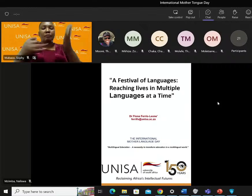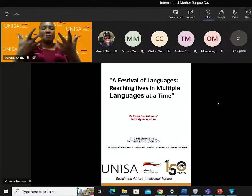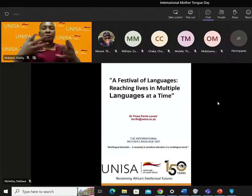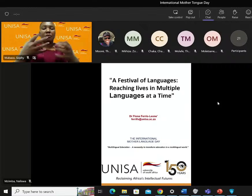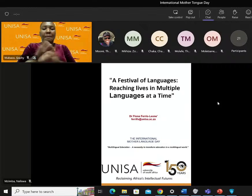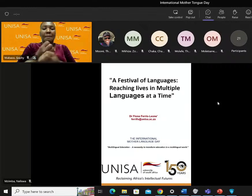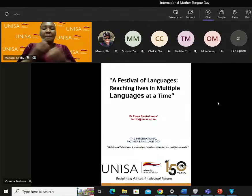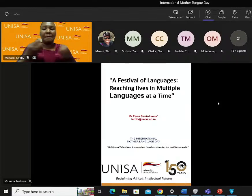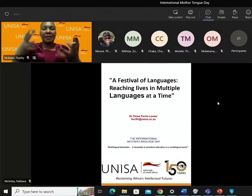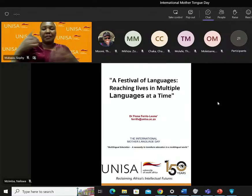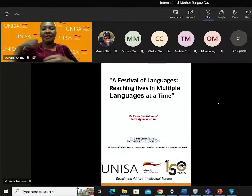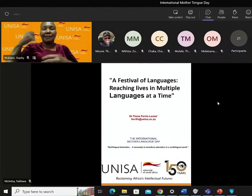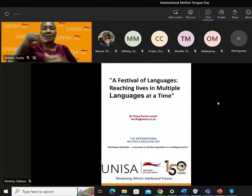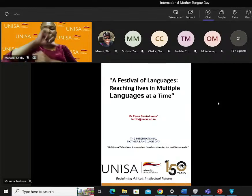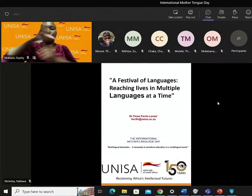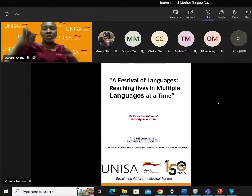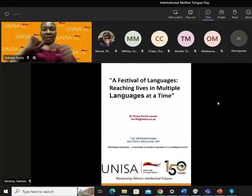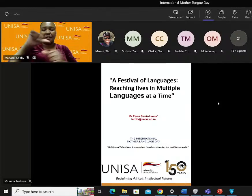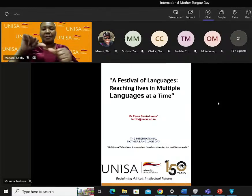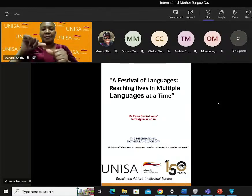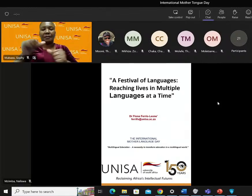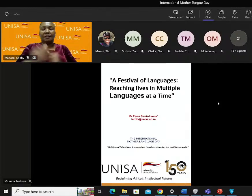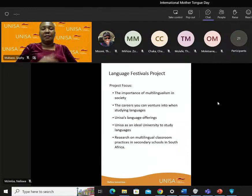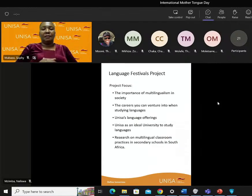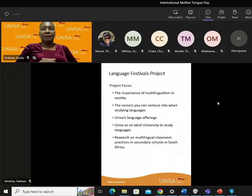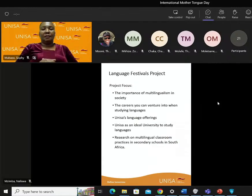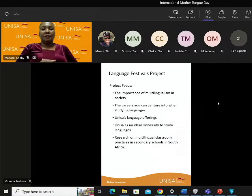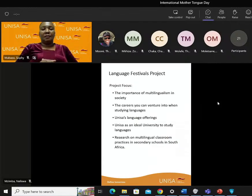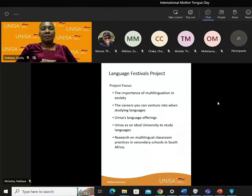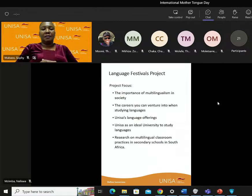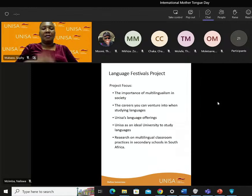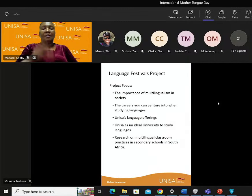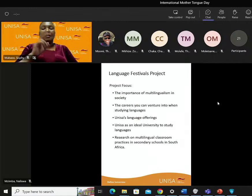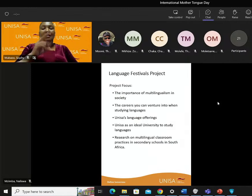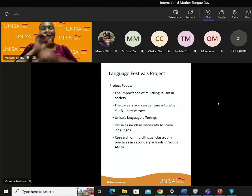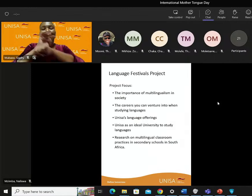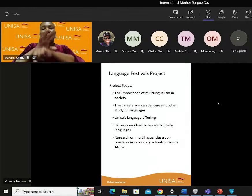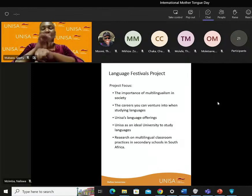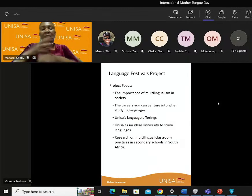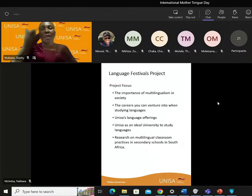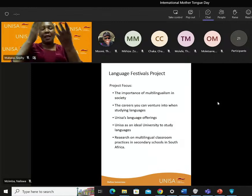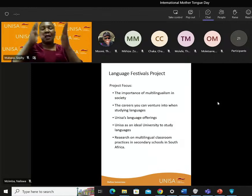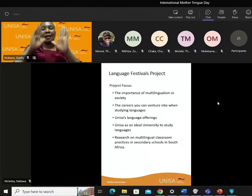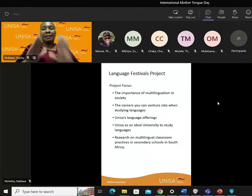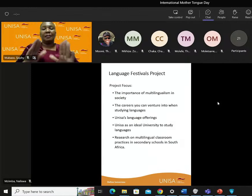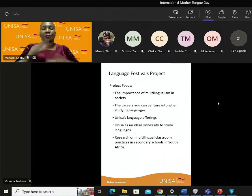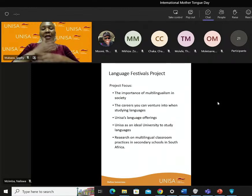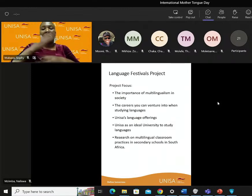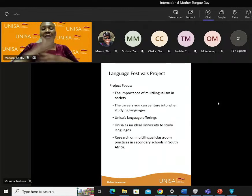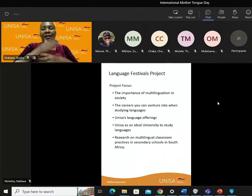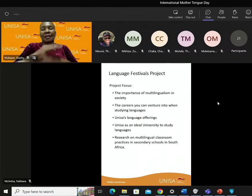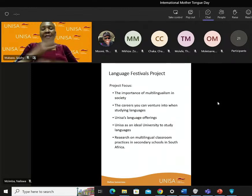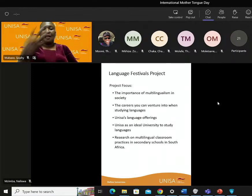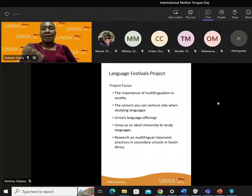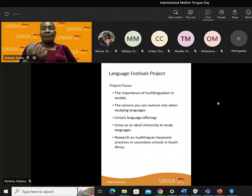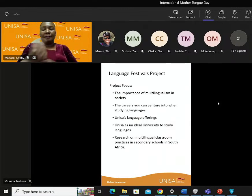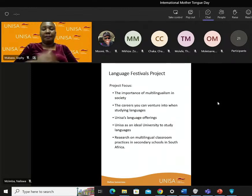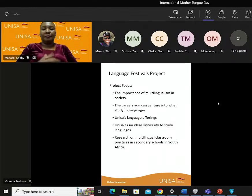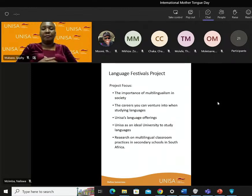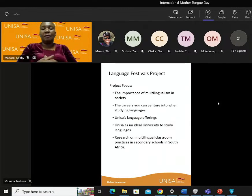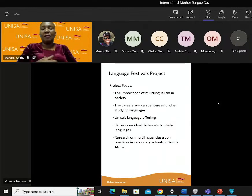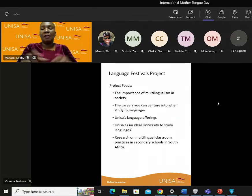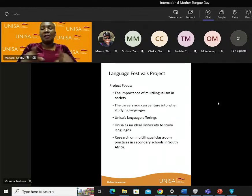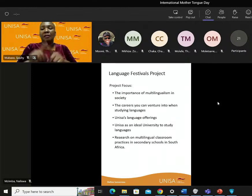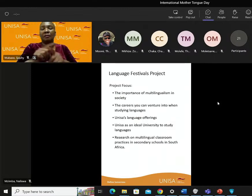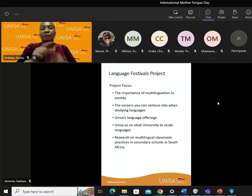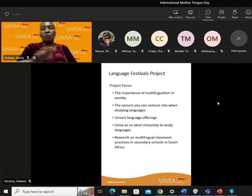multilingualism in society. It also advises learners on the career options that they have when they want